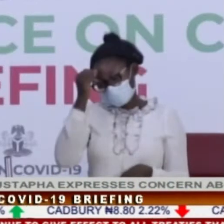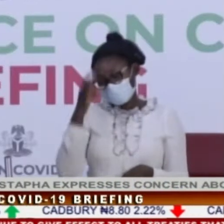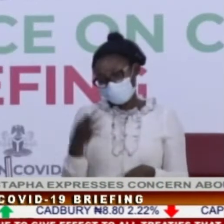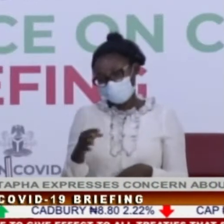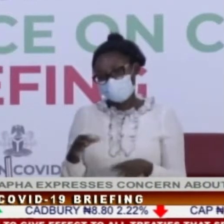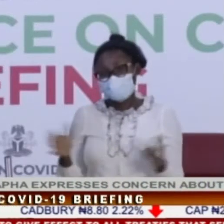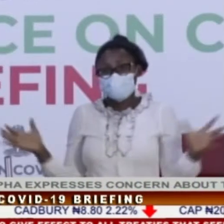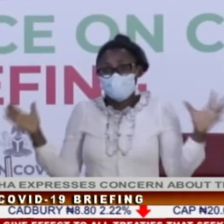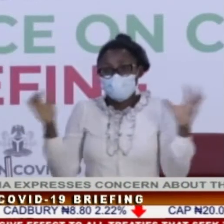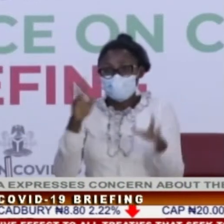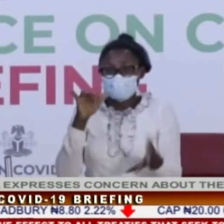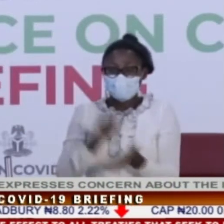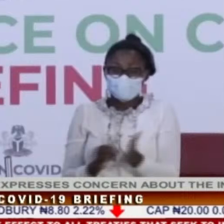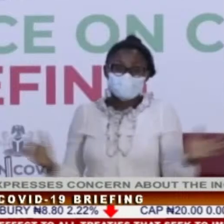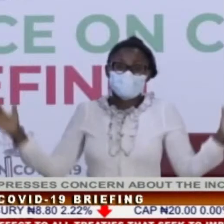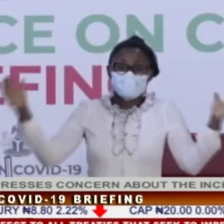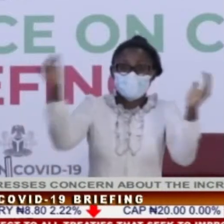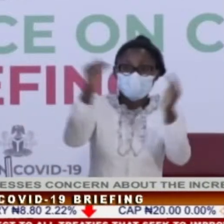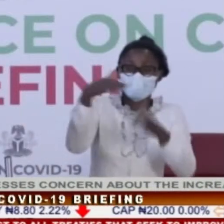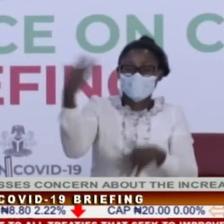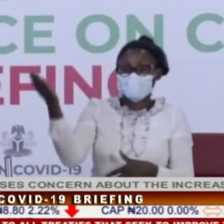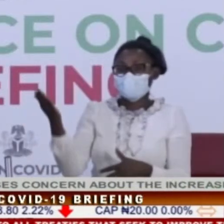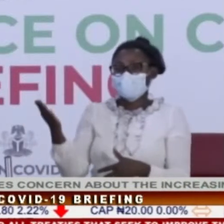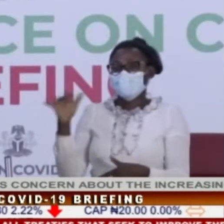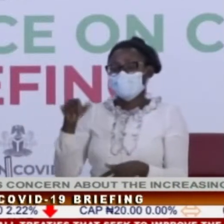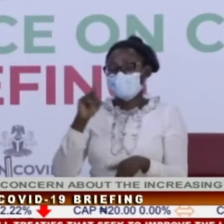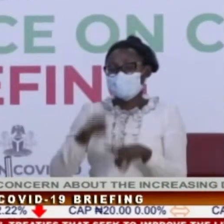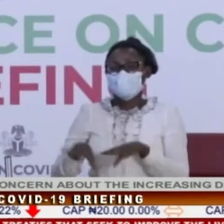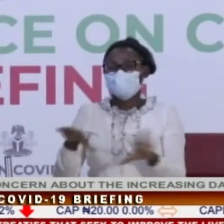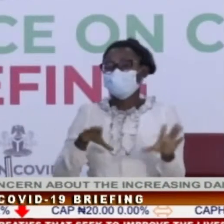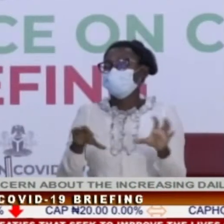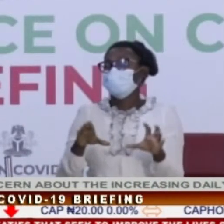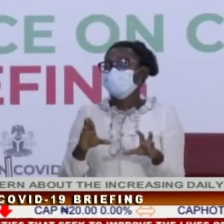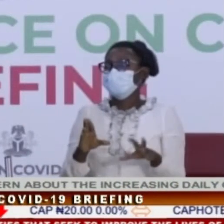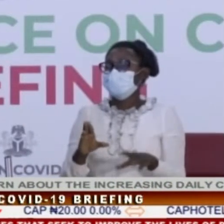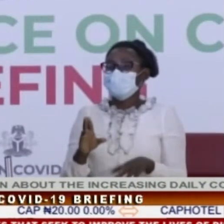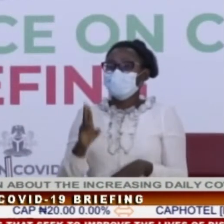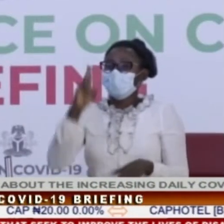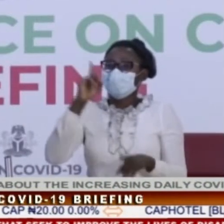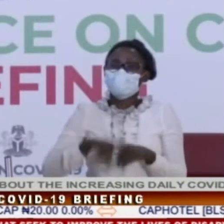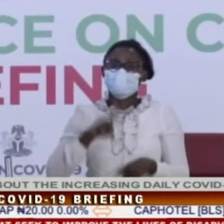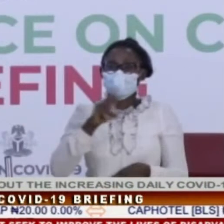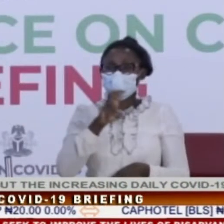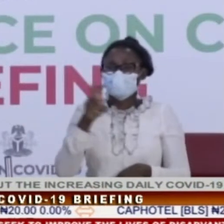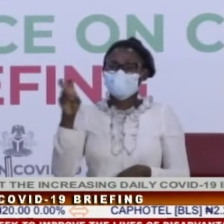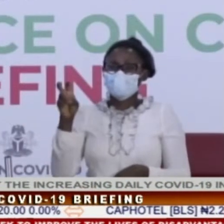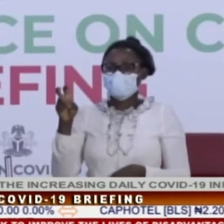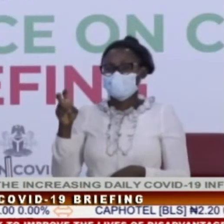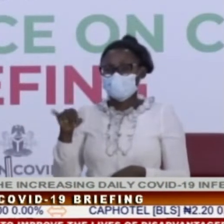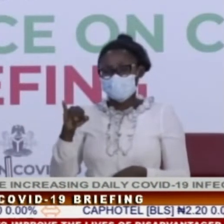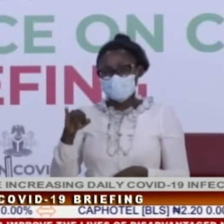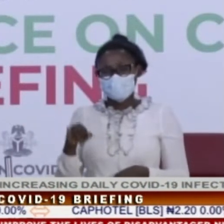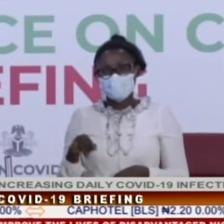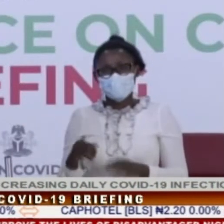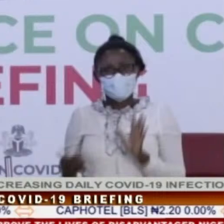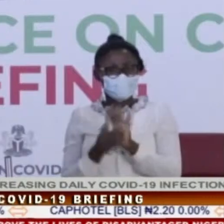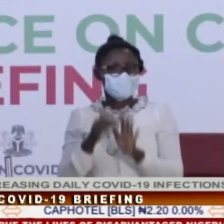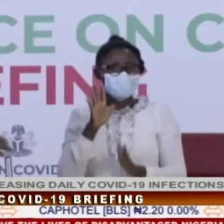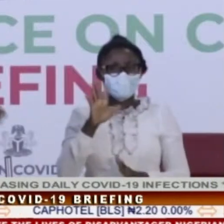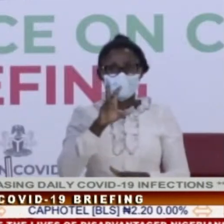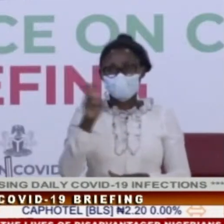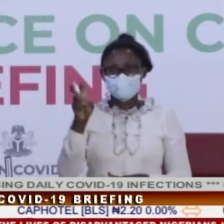You go and assemble in front of NIMSI and fill up the place, and in a day, if by their programming they can capture